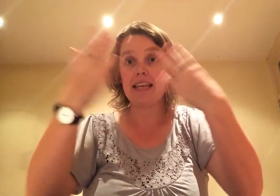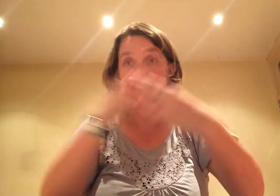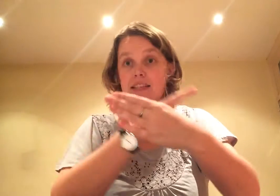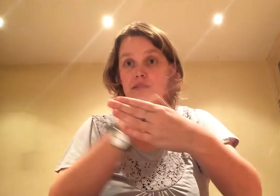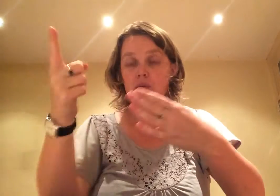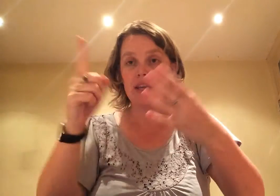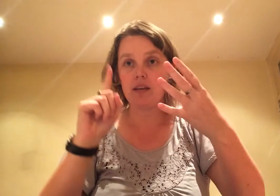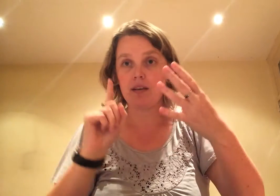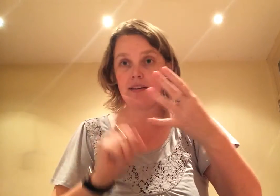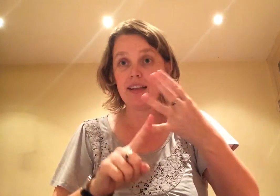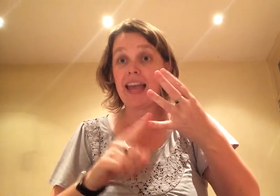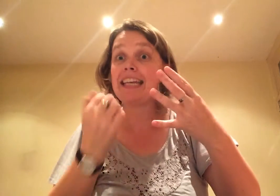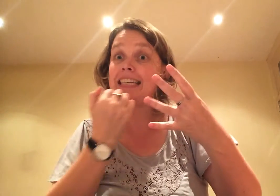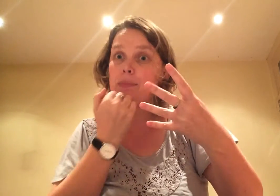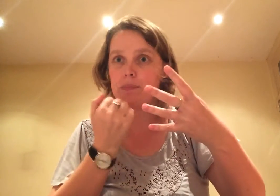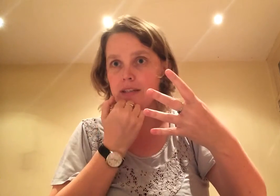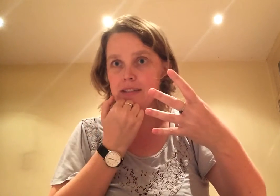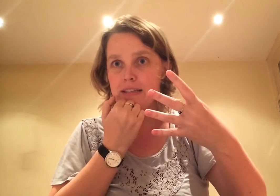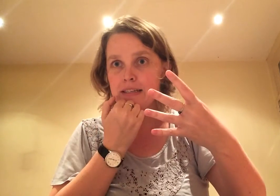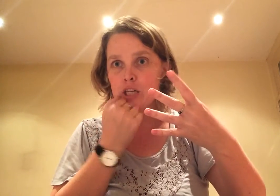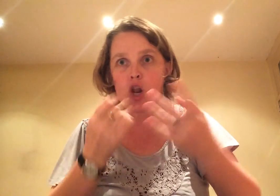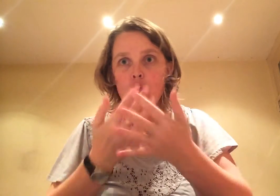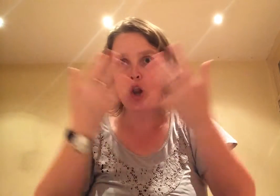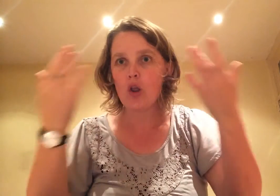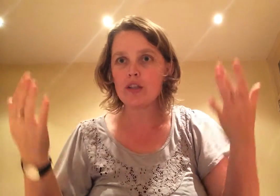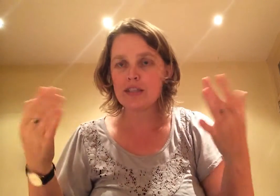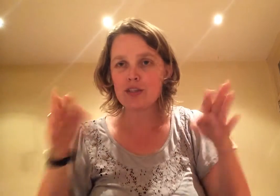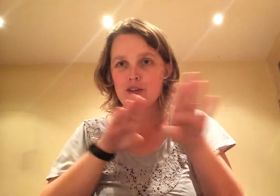days of the week, and numbers. Lots. So you can